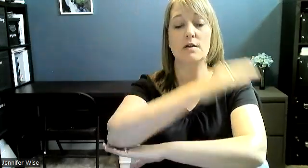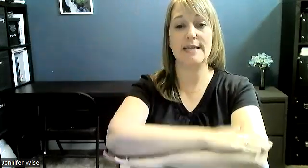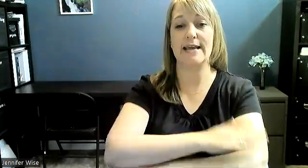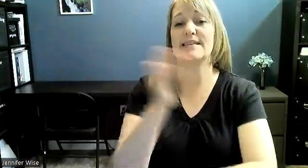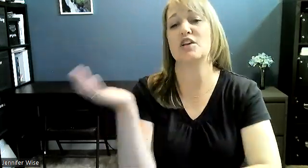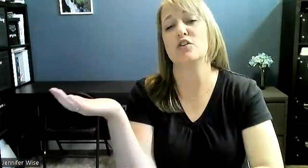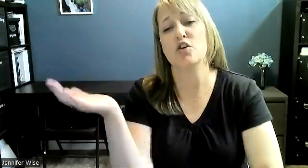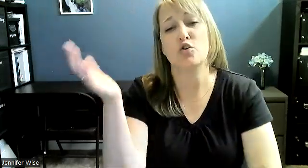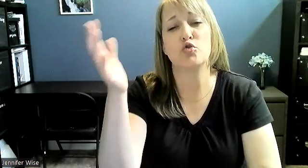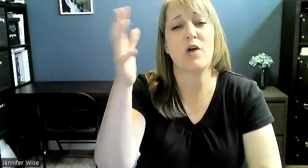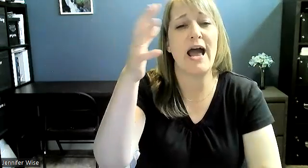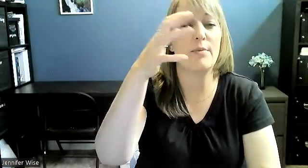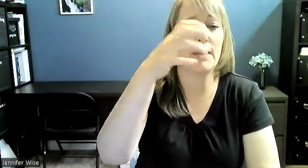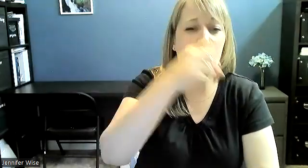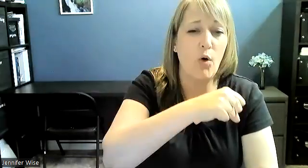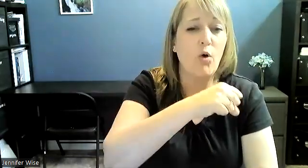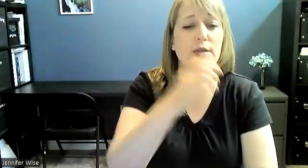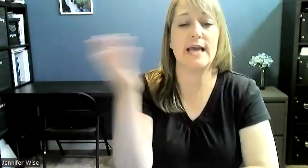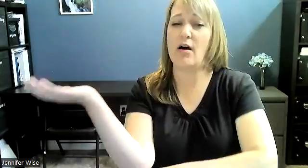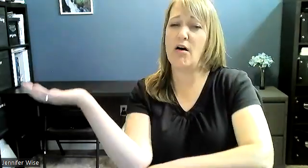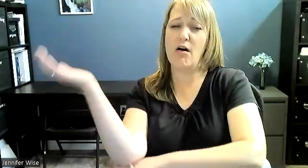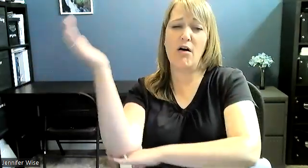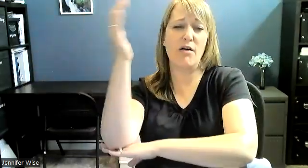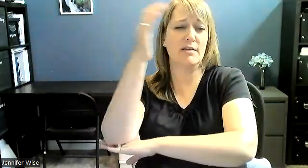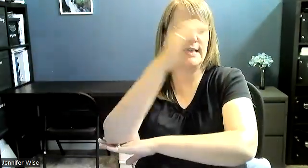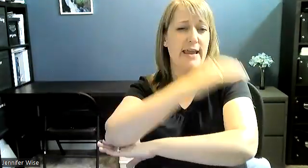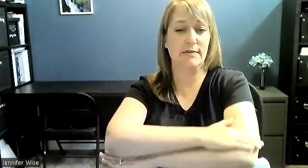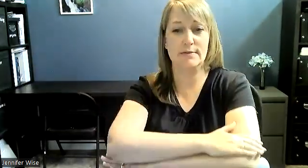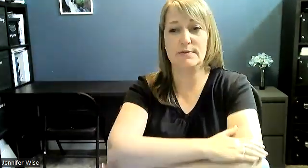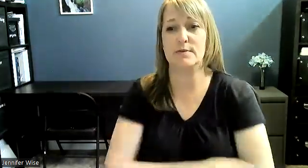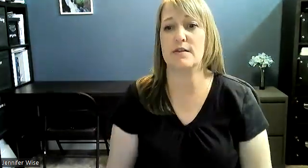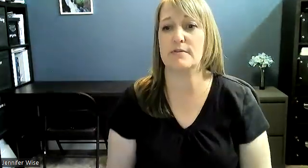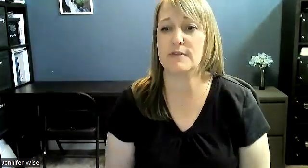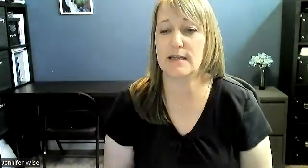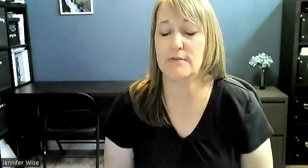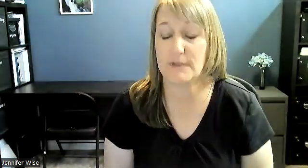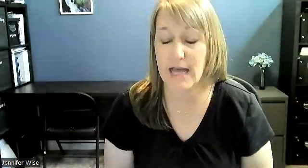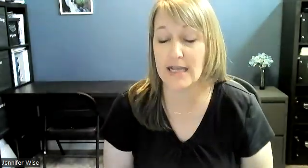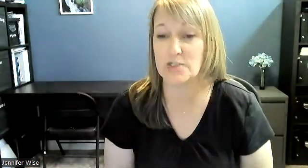day. It's like you're grabbing the whole day, all day with that flat hand shape.